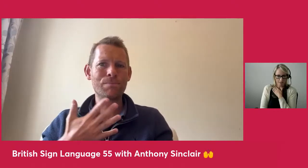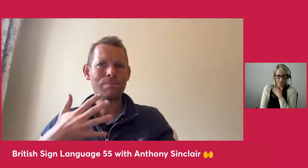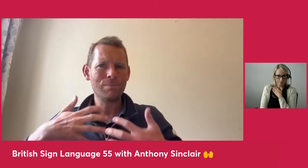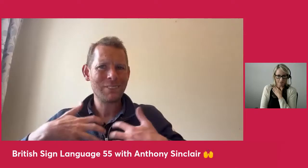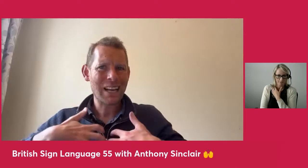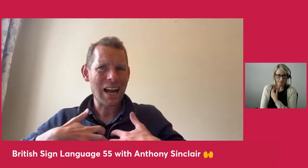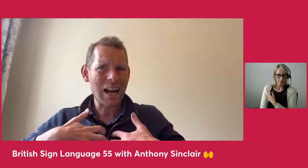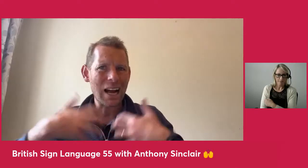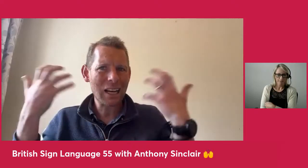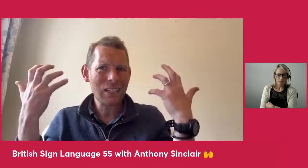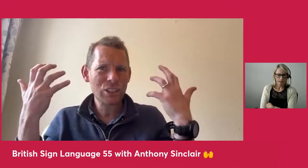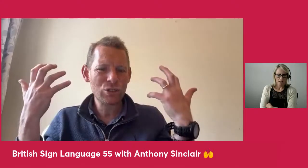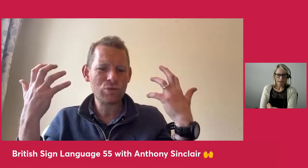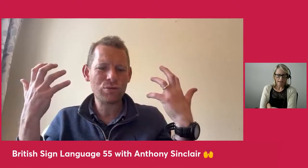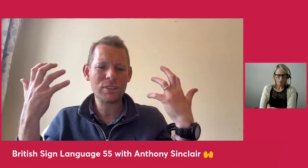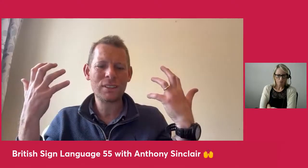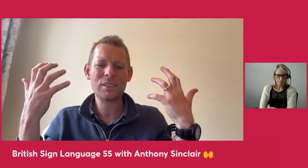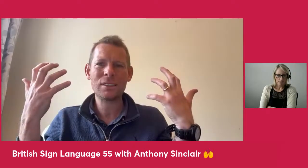upset,